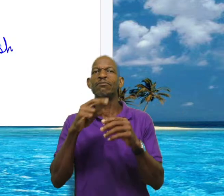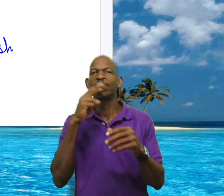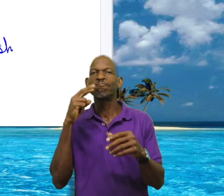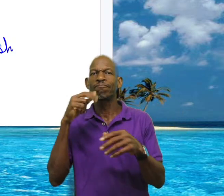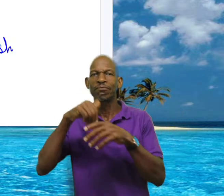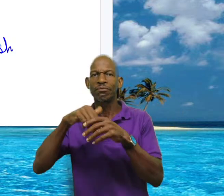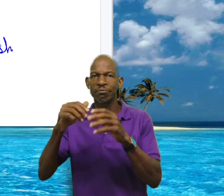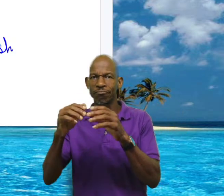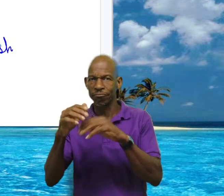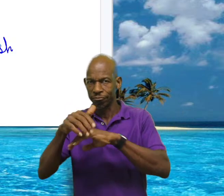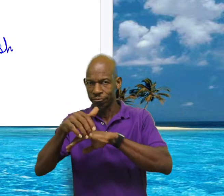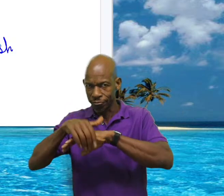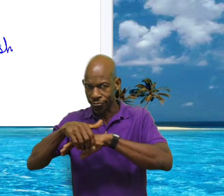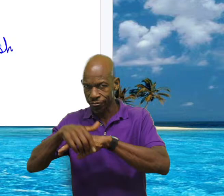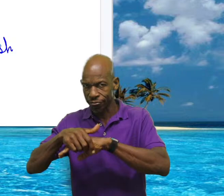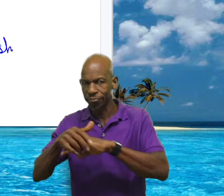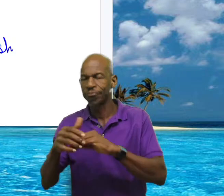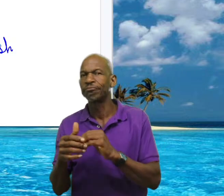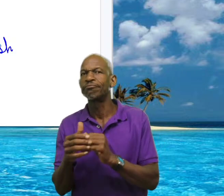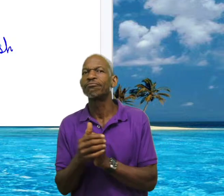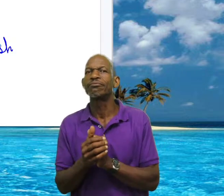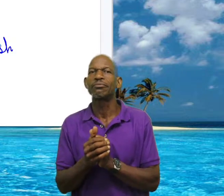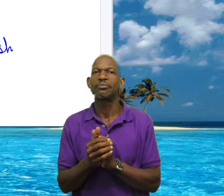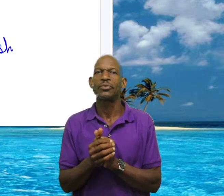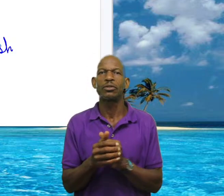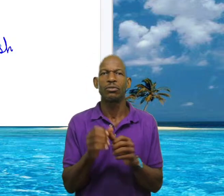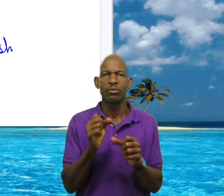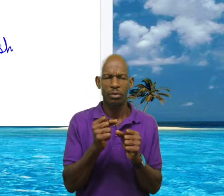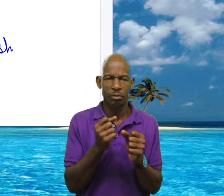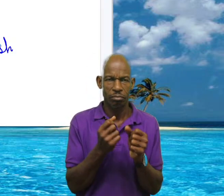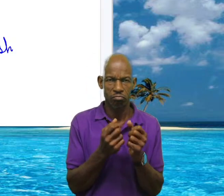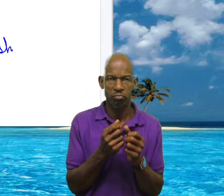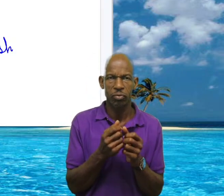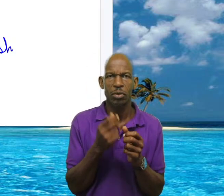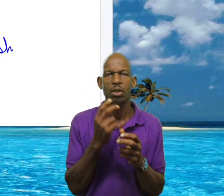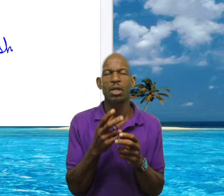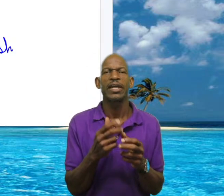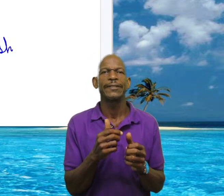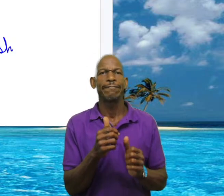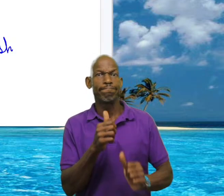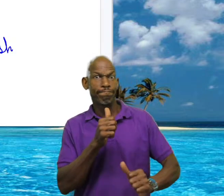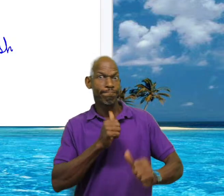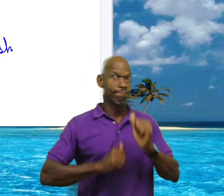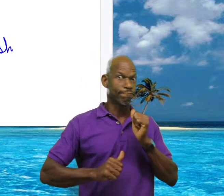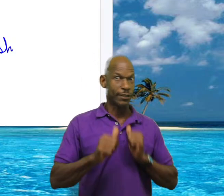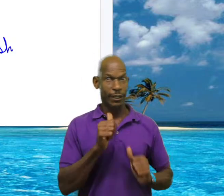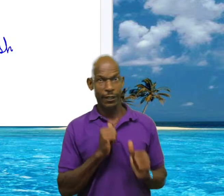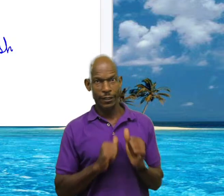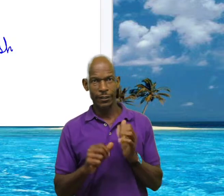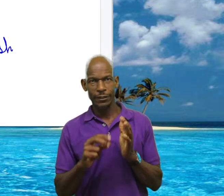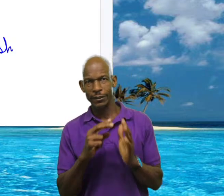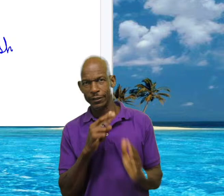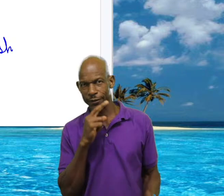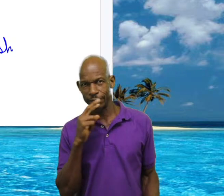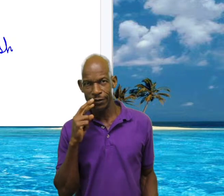going to look at the first common type, which is action. And you'll say when we're doing action, we use the drama